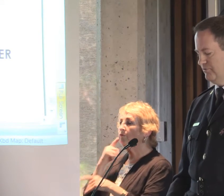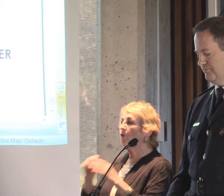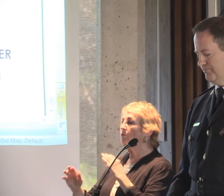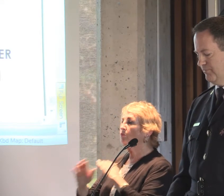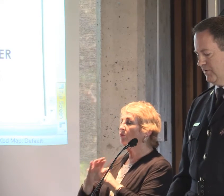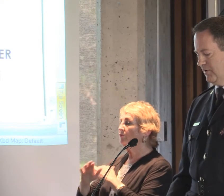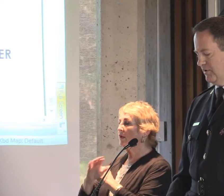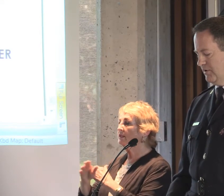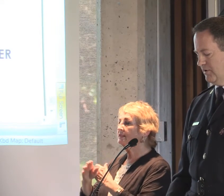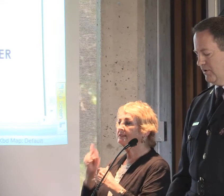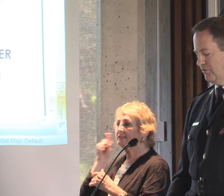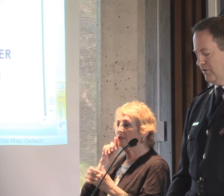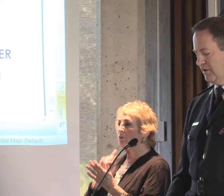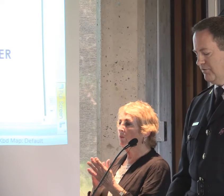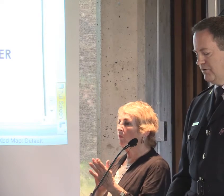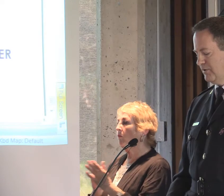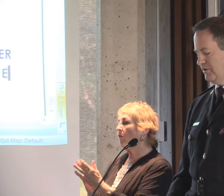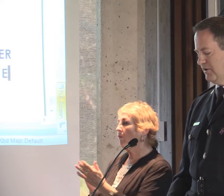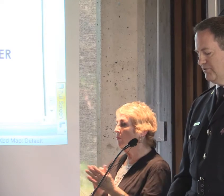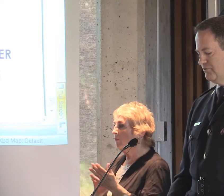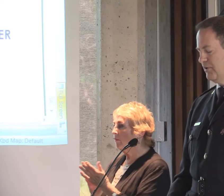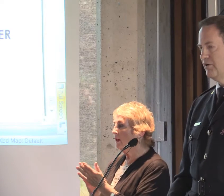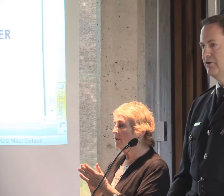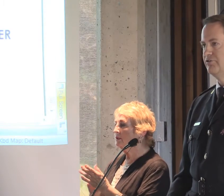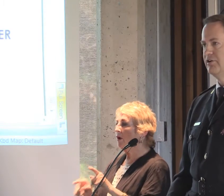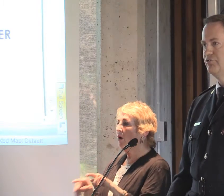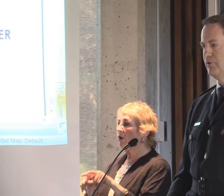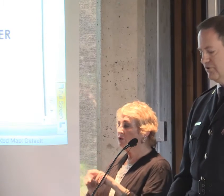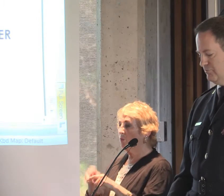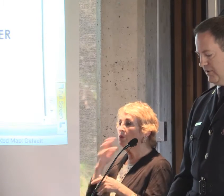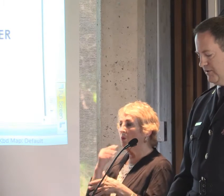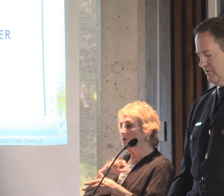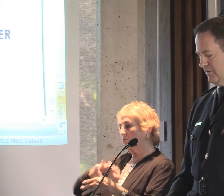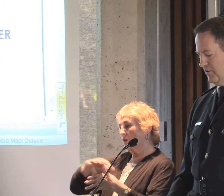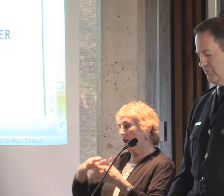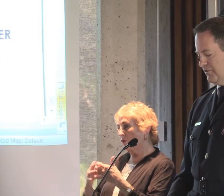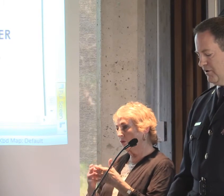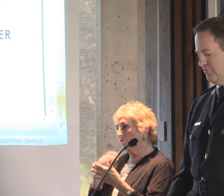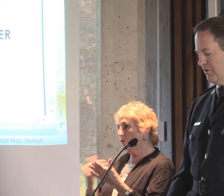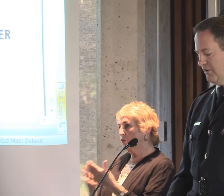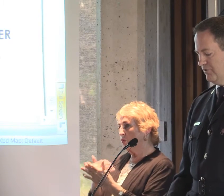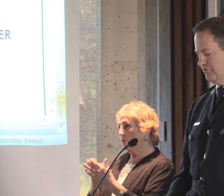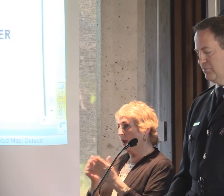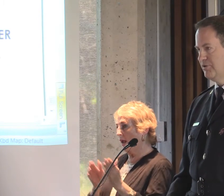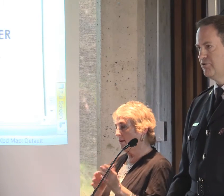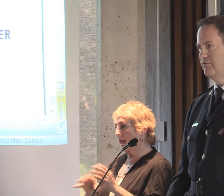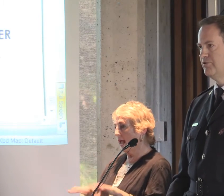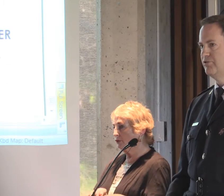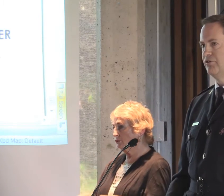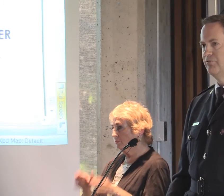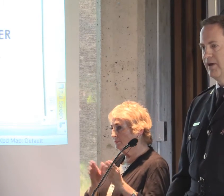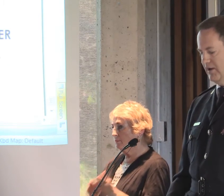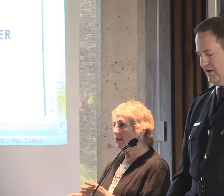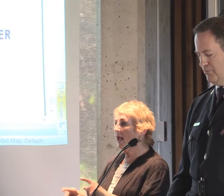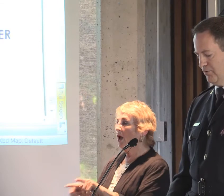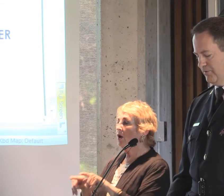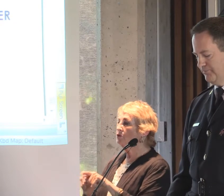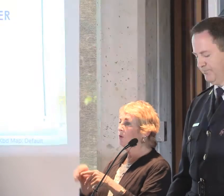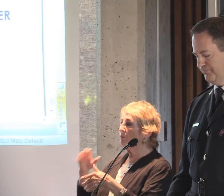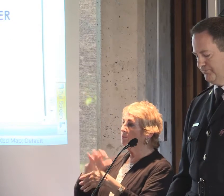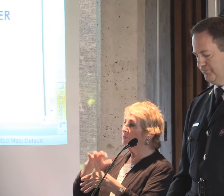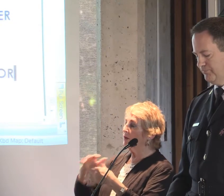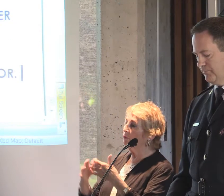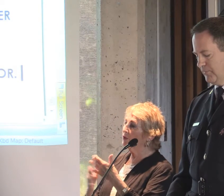exploitation. Not only are these recognized as priorities in this new action plan, but they are priorities of police services in Newfoundland and